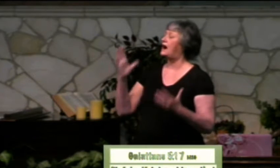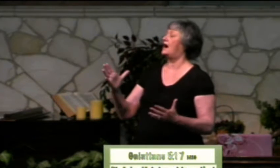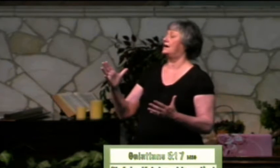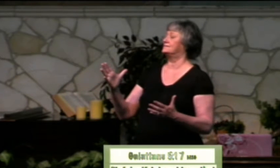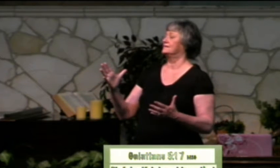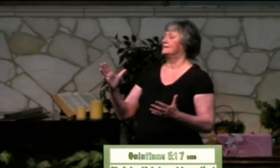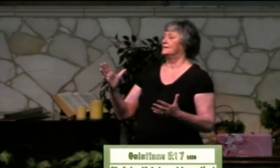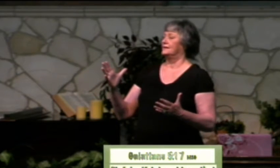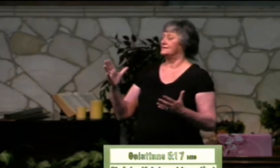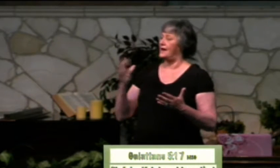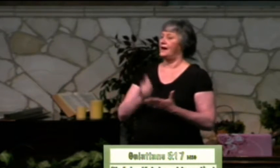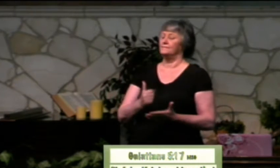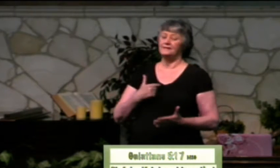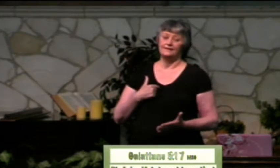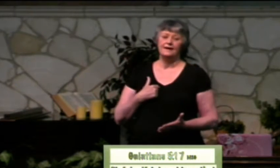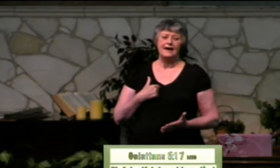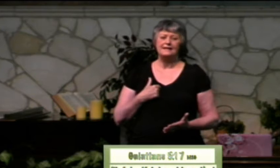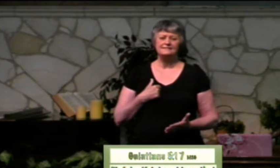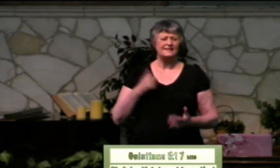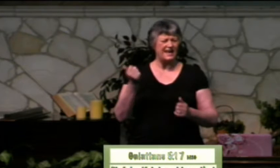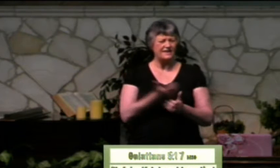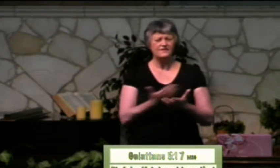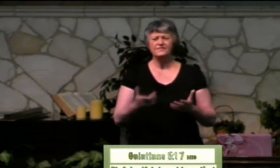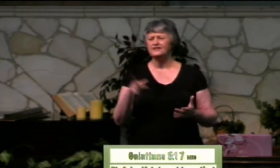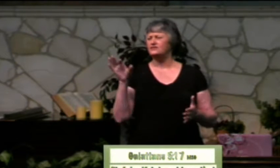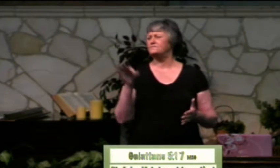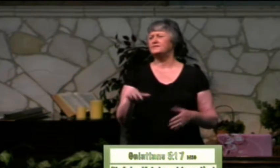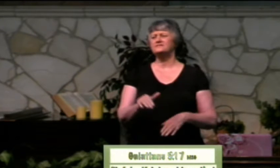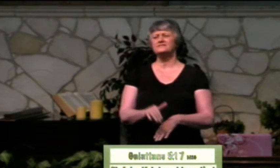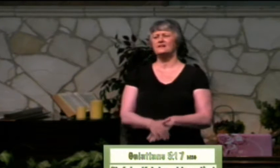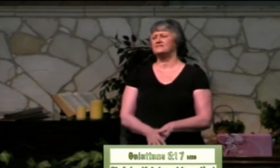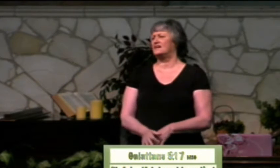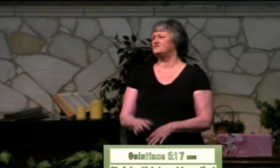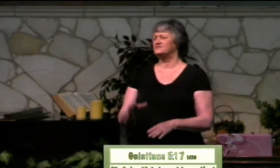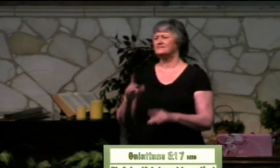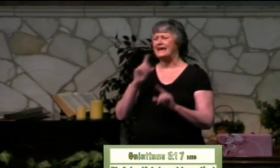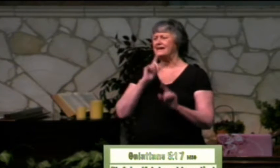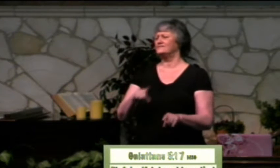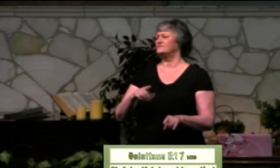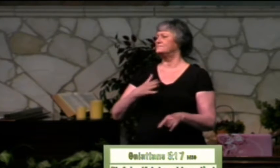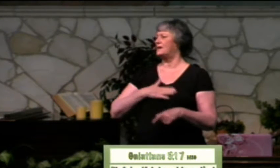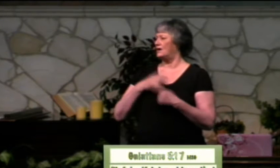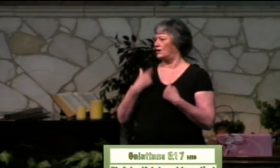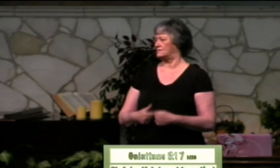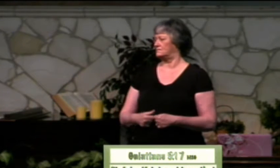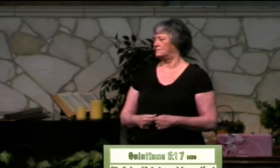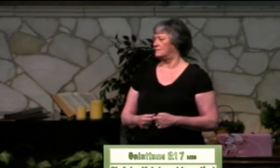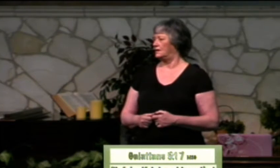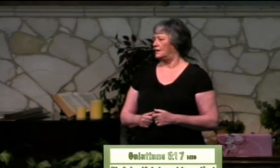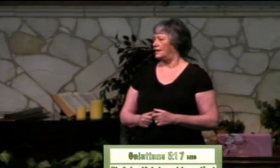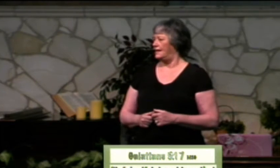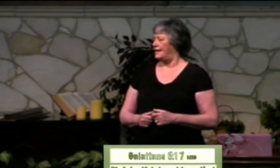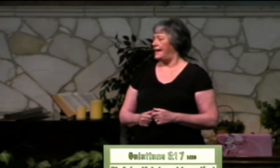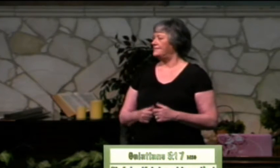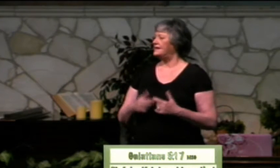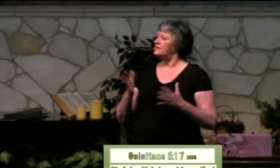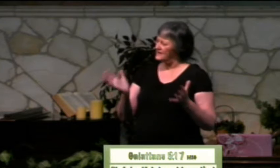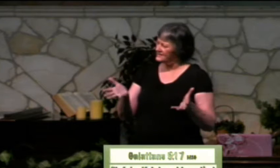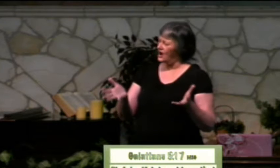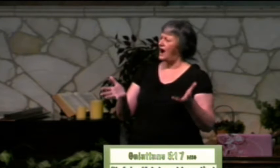God to help me. And he said, everything you preached that night just answered my heart. And then we